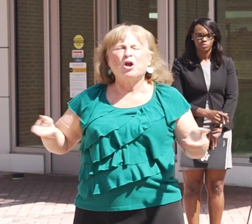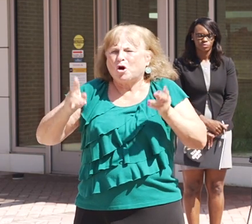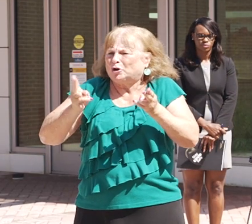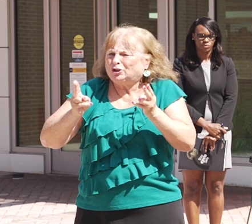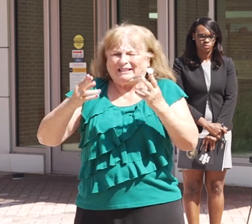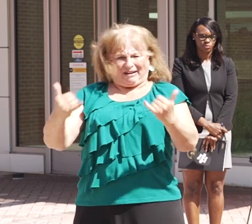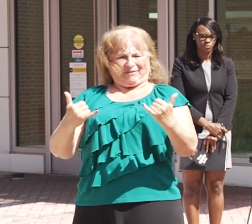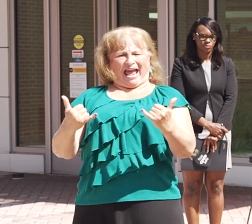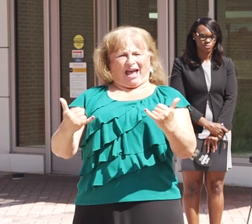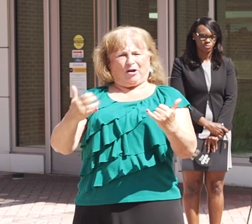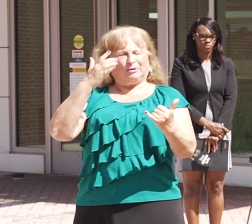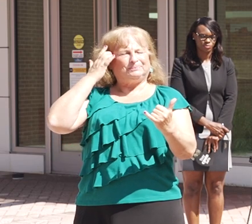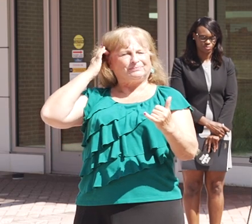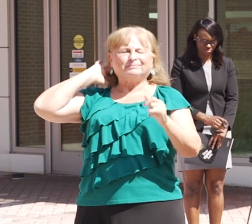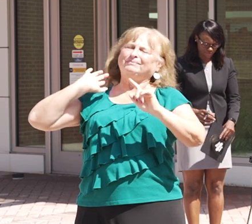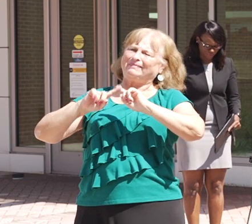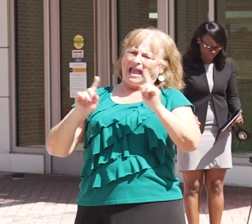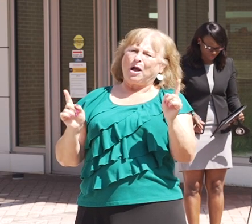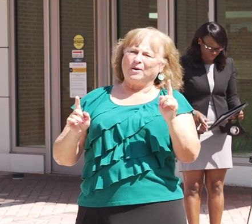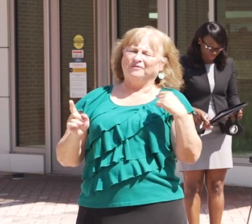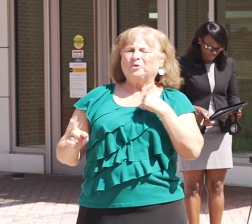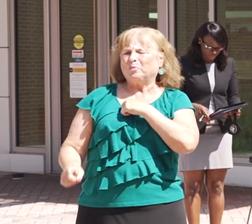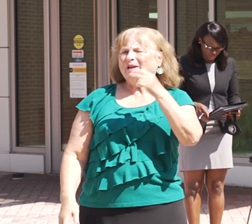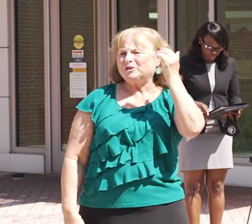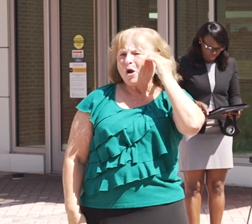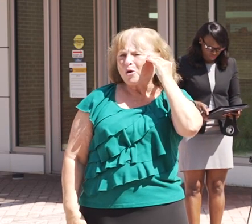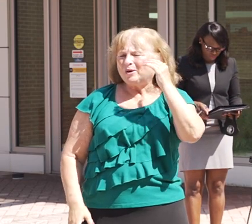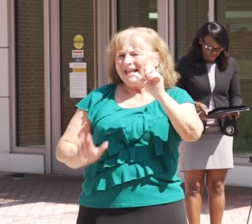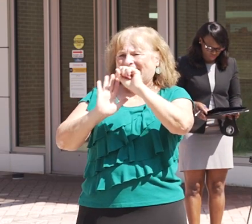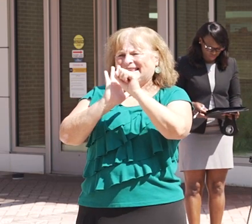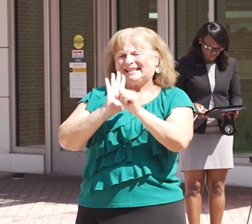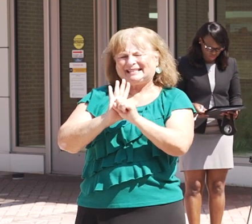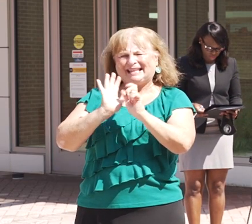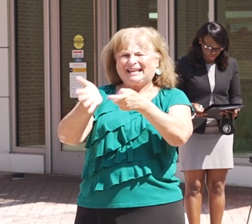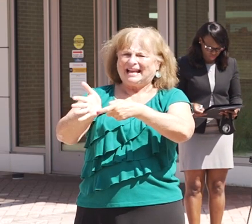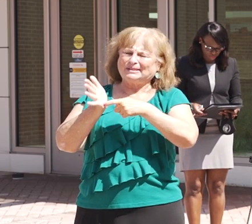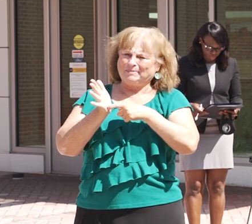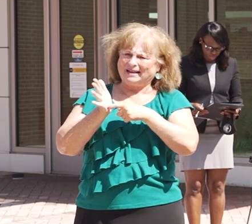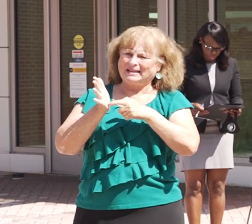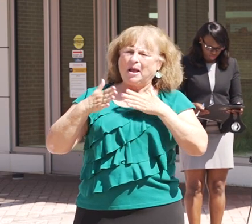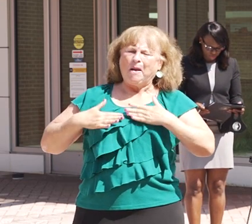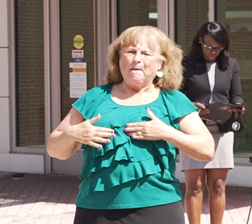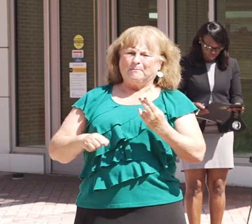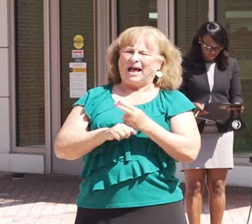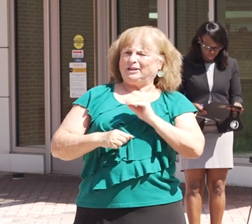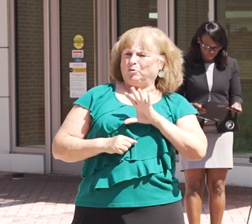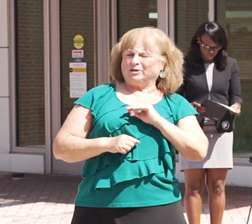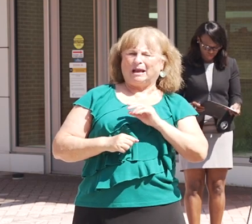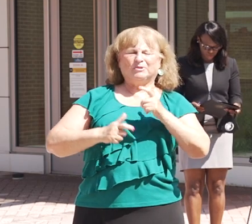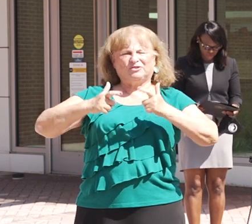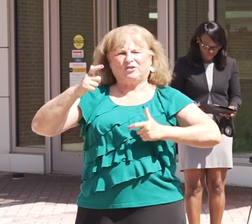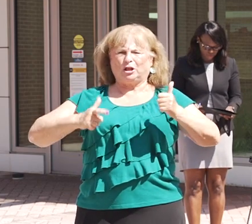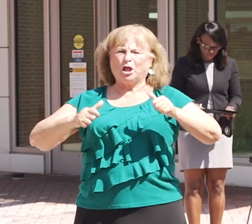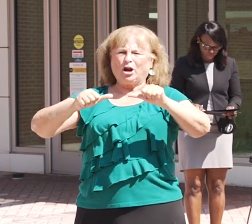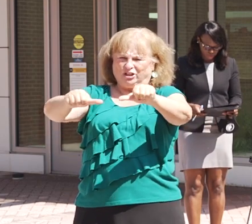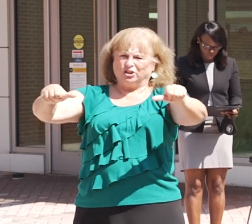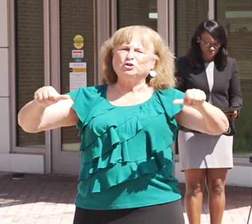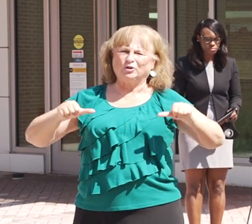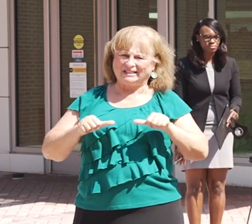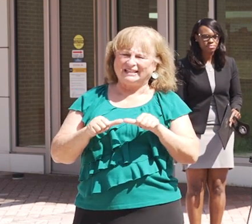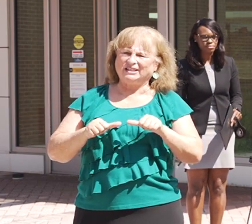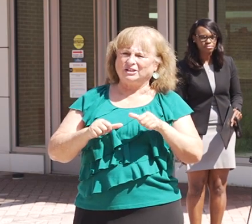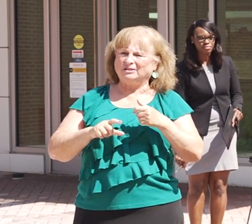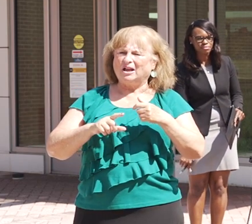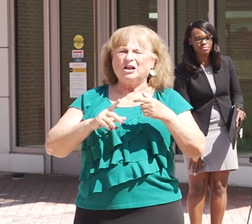now. However, we know that the state has mandated body-worn cameras for the largest jurisdictions